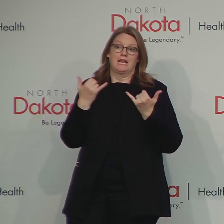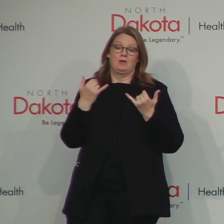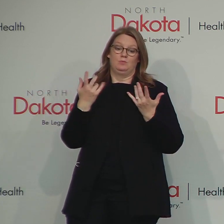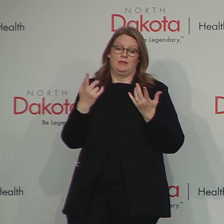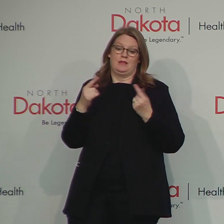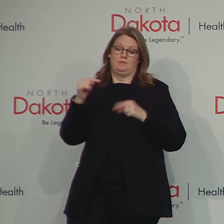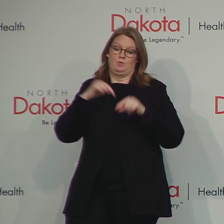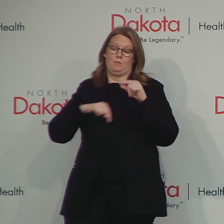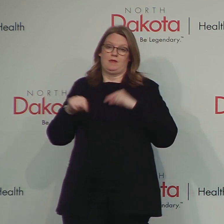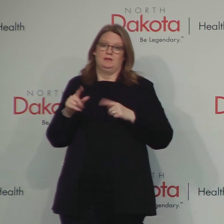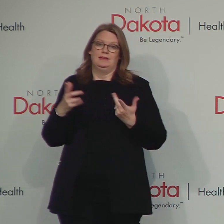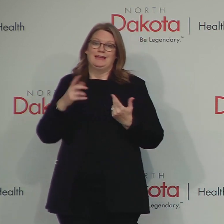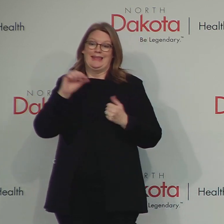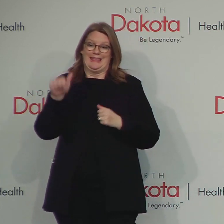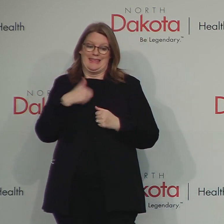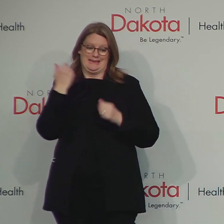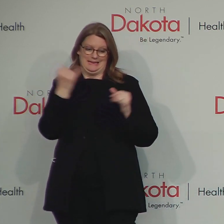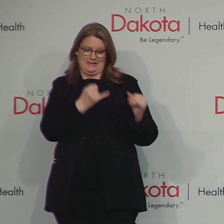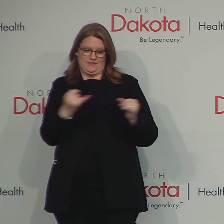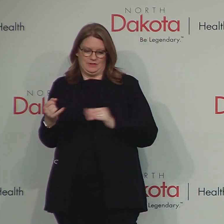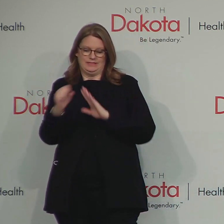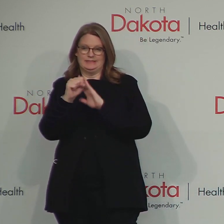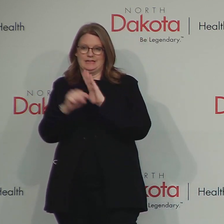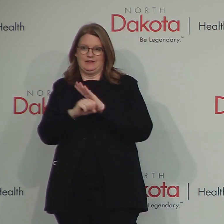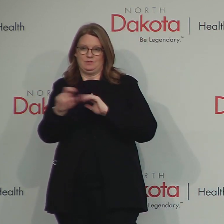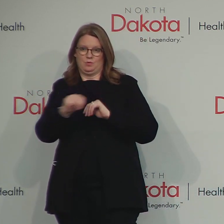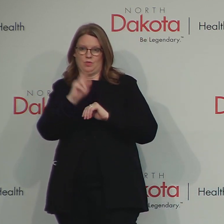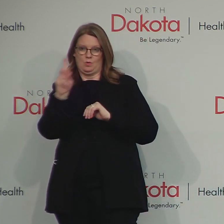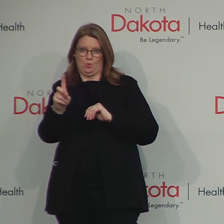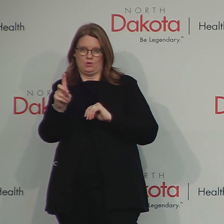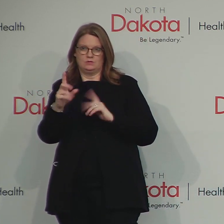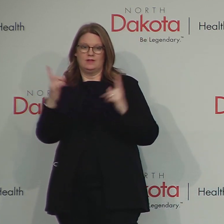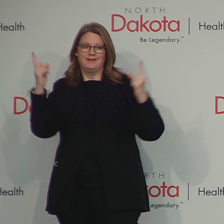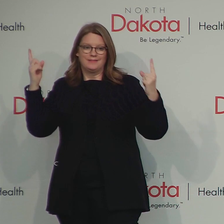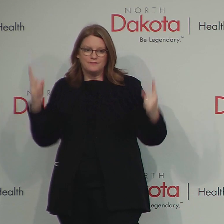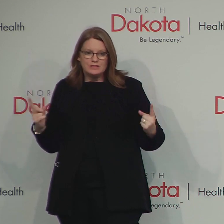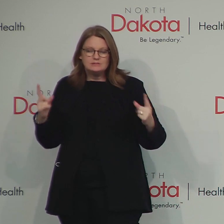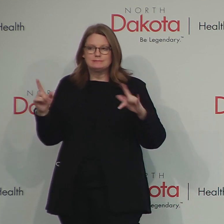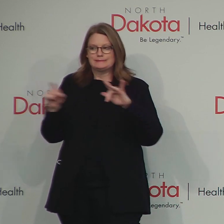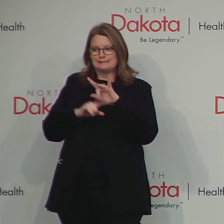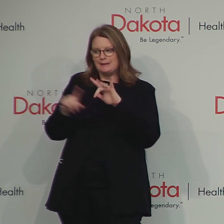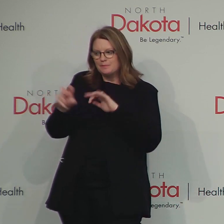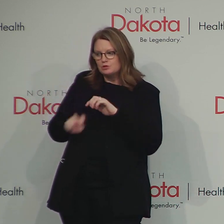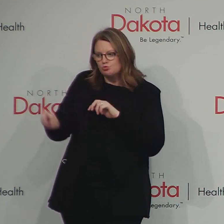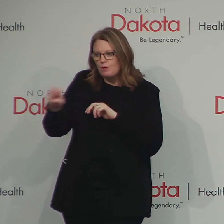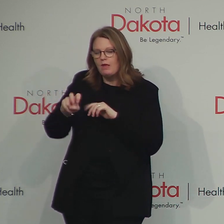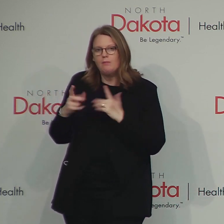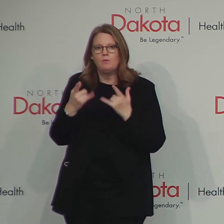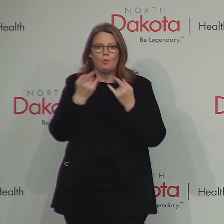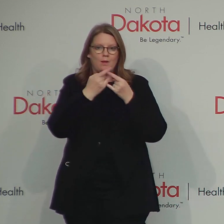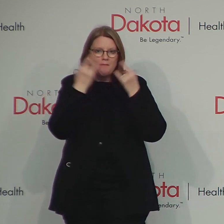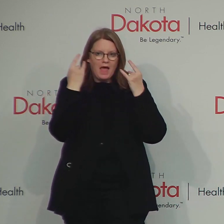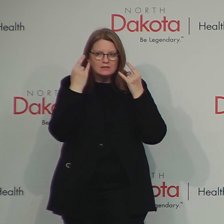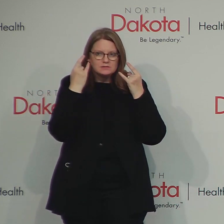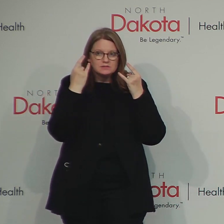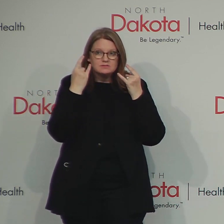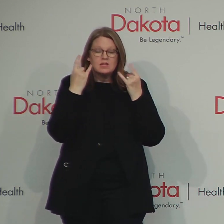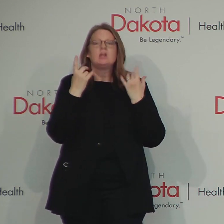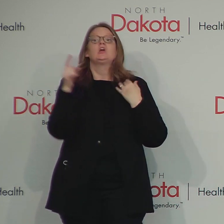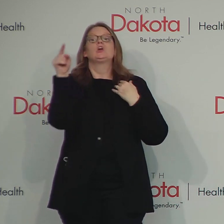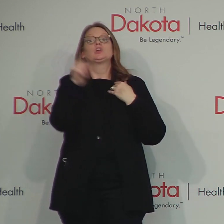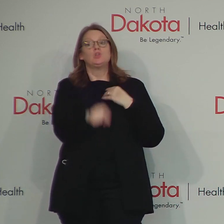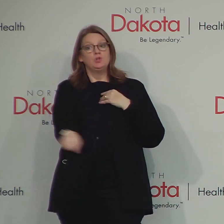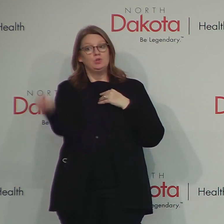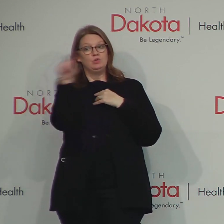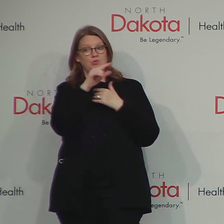any individual in the state of North Dakota that physically distanced, skipped a trip, wore a mask. They were all part of being part of